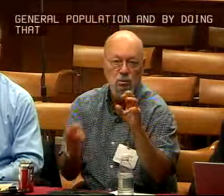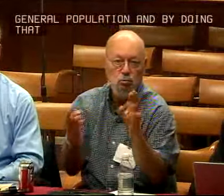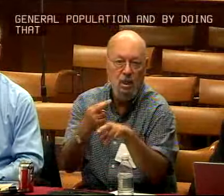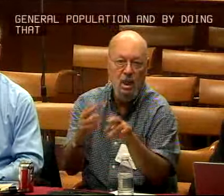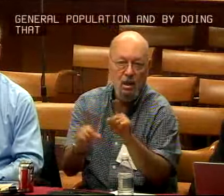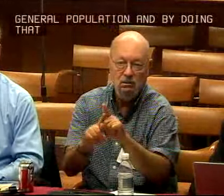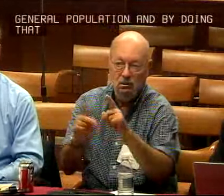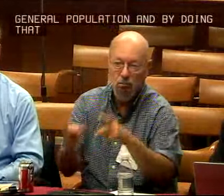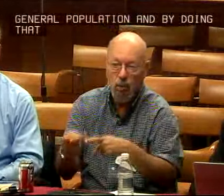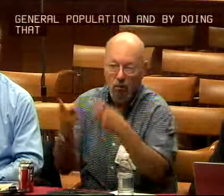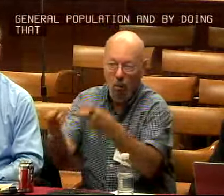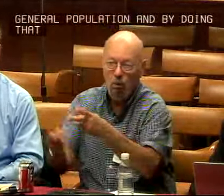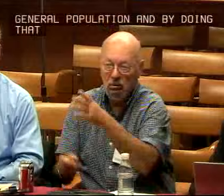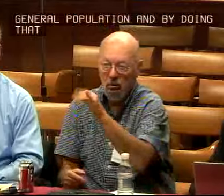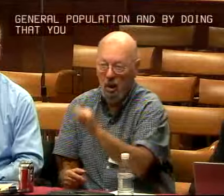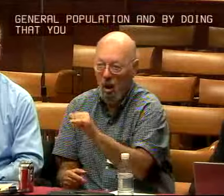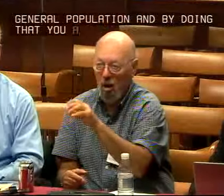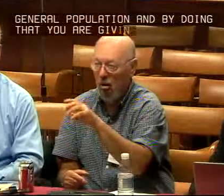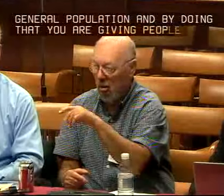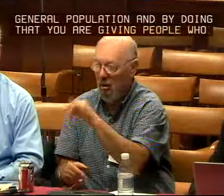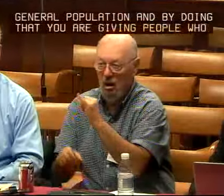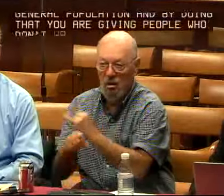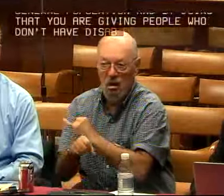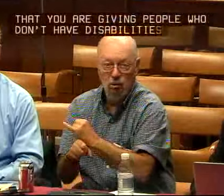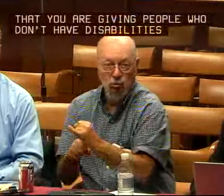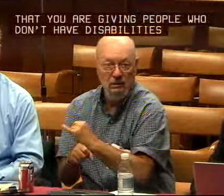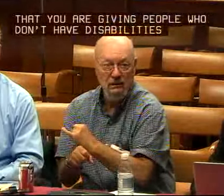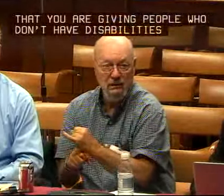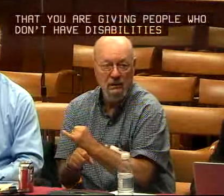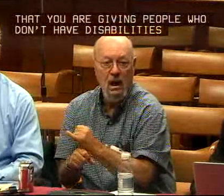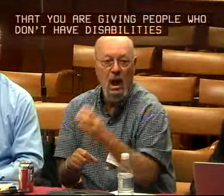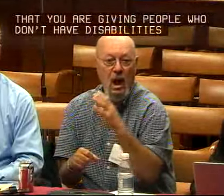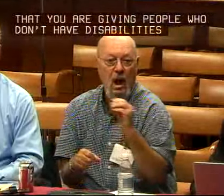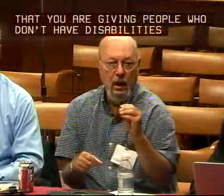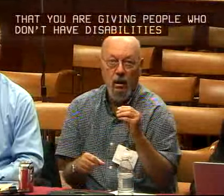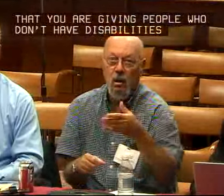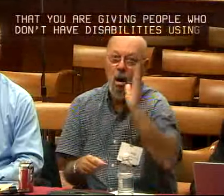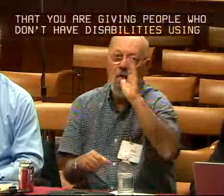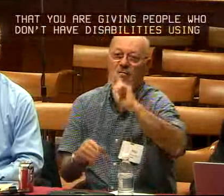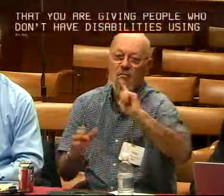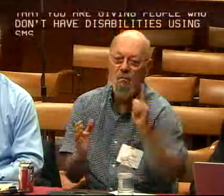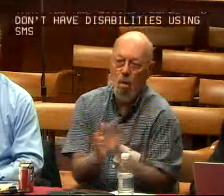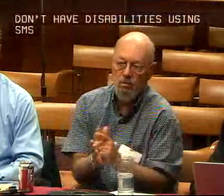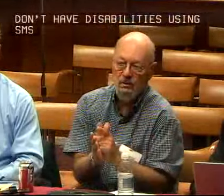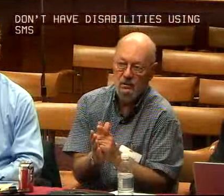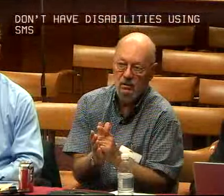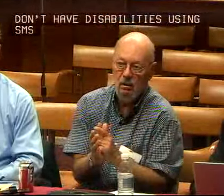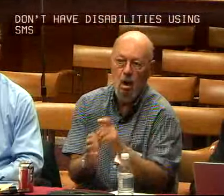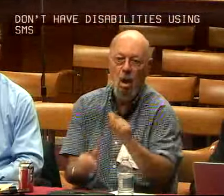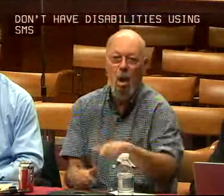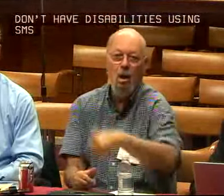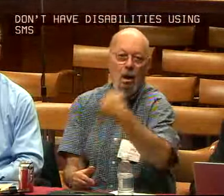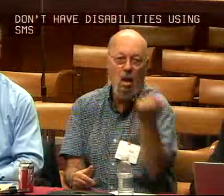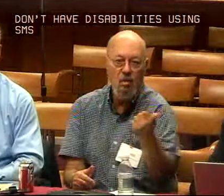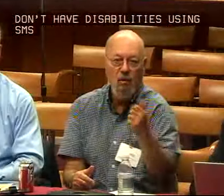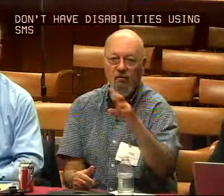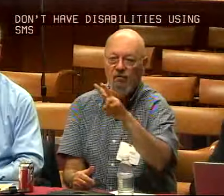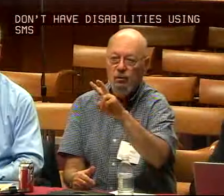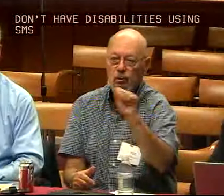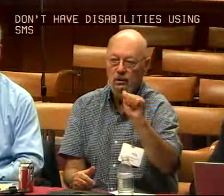disabilities using SMS. And God forbid something happens